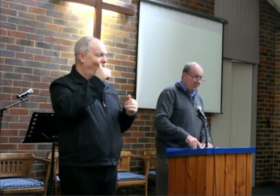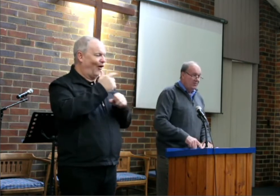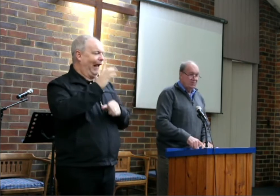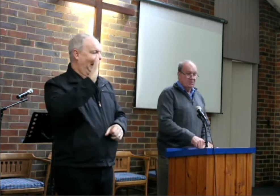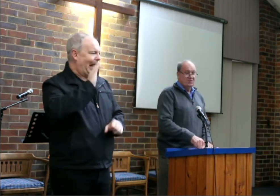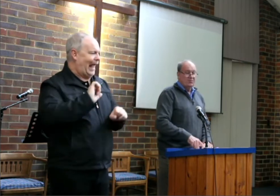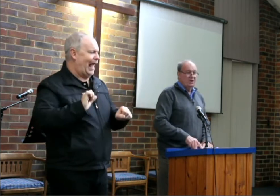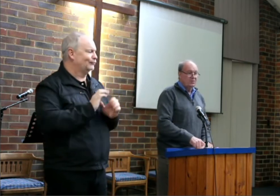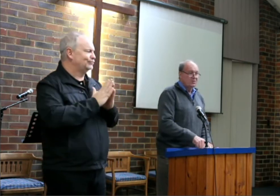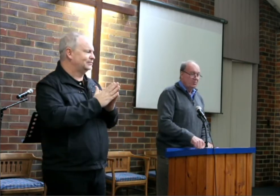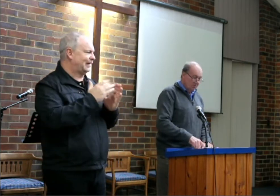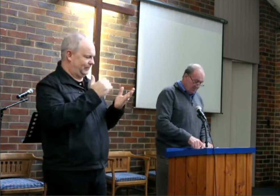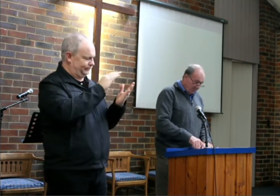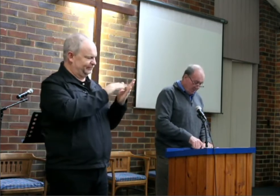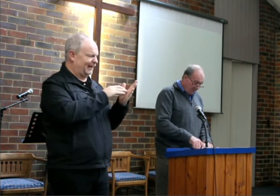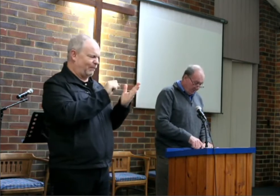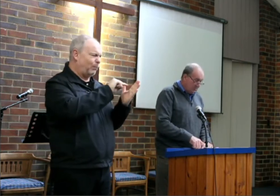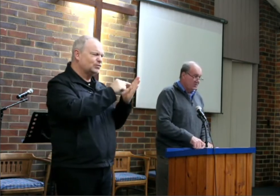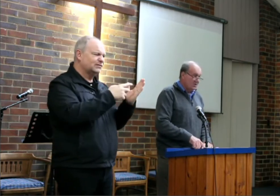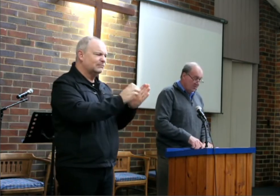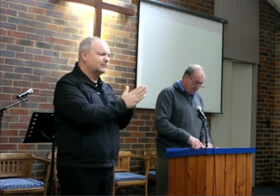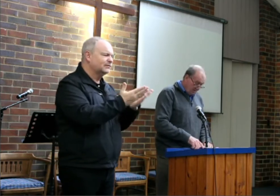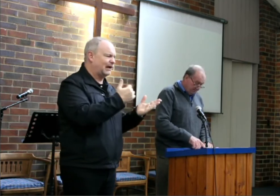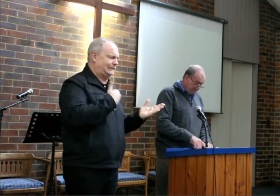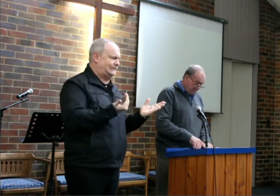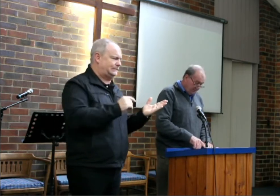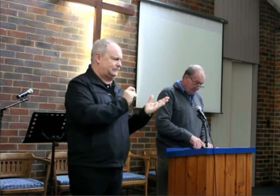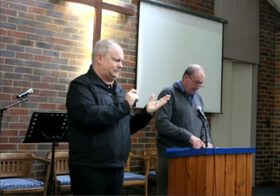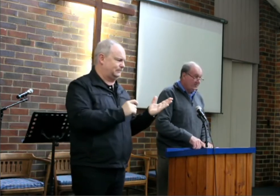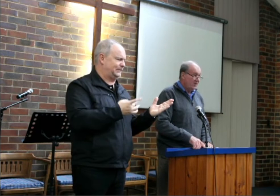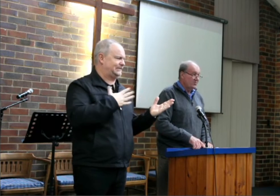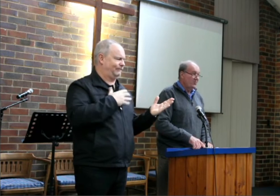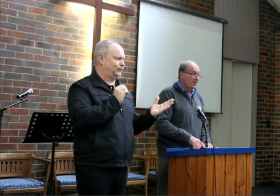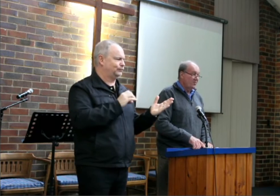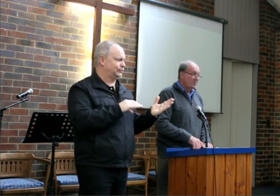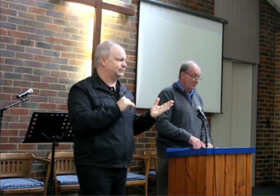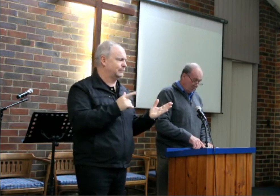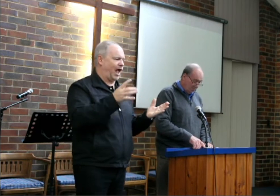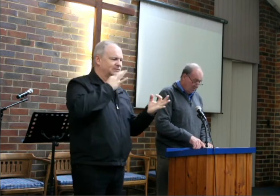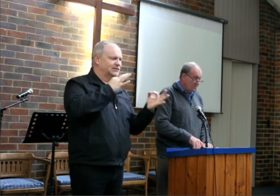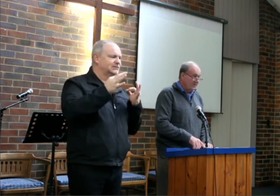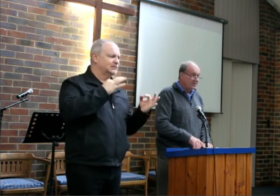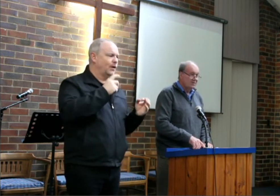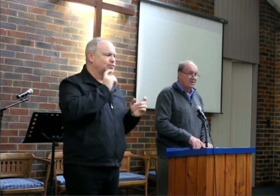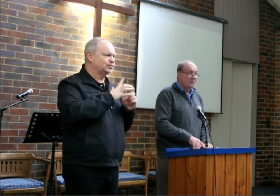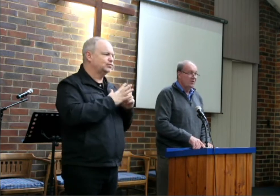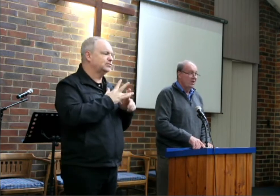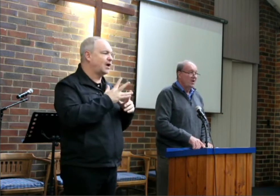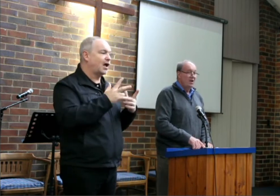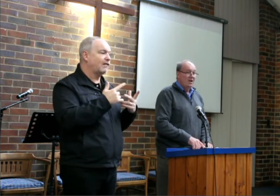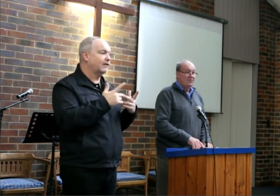lots of prayer points. You've got lots of prayer points in your bulletin. I've got a couple of extras here that people have asked me to pray for, and I'll do that. Does